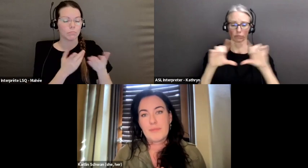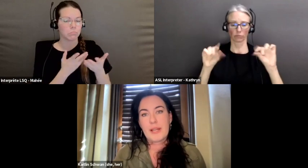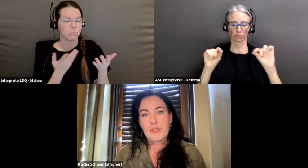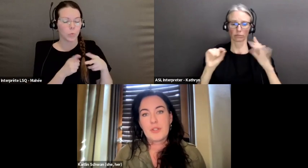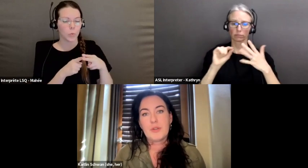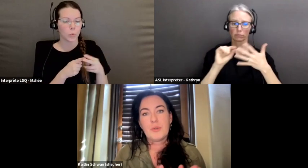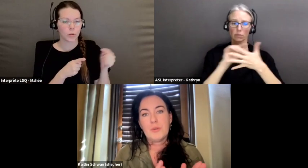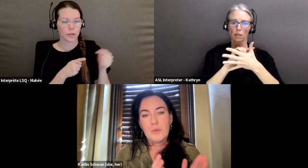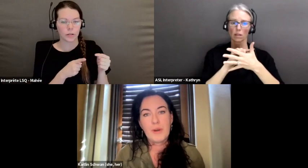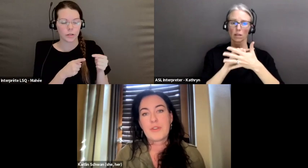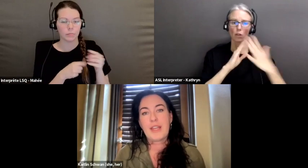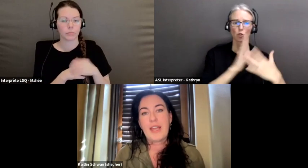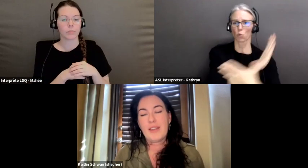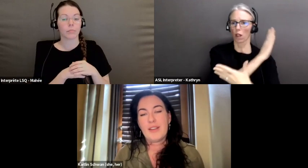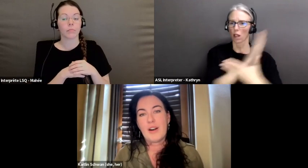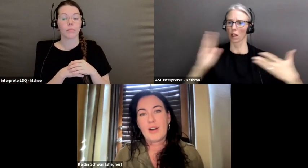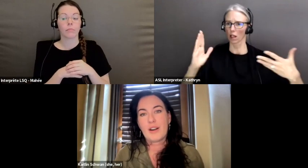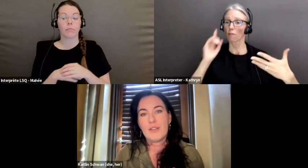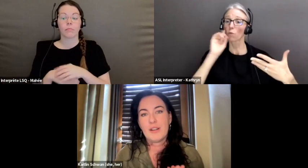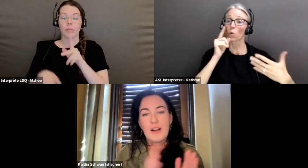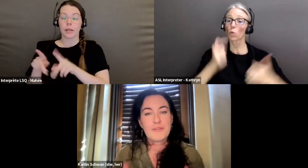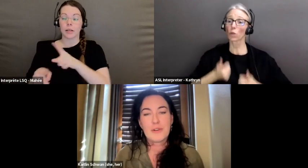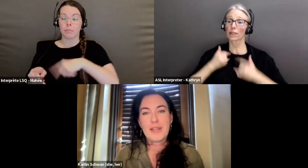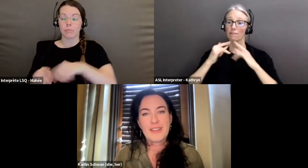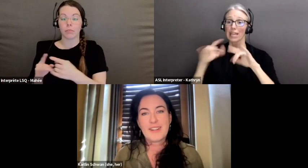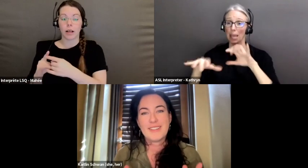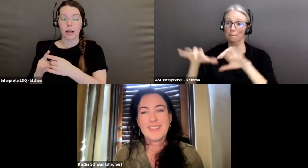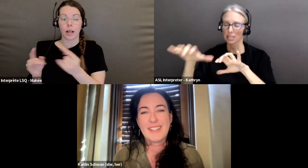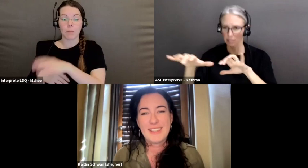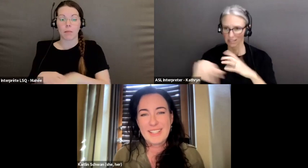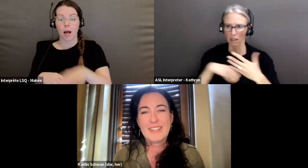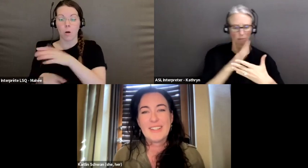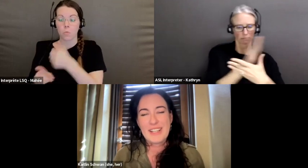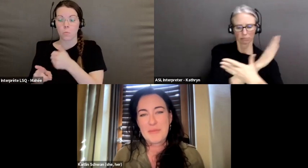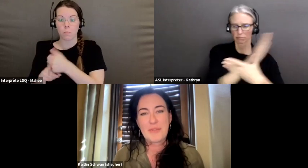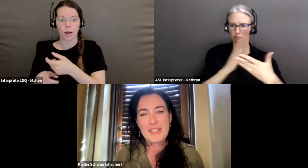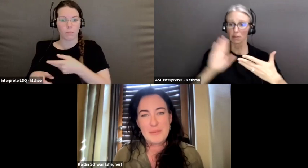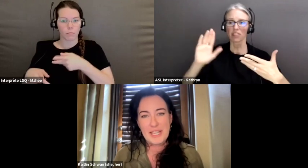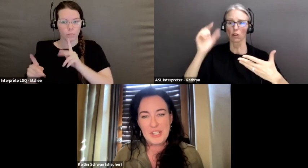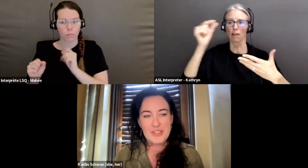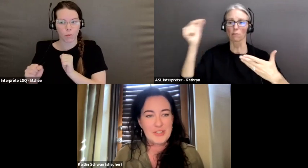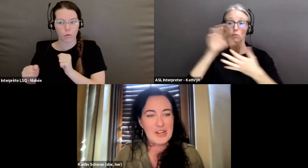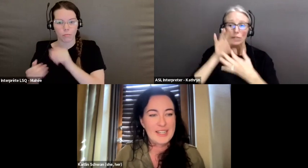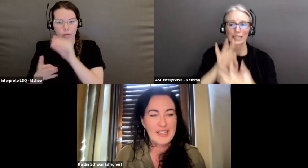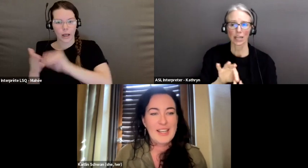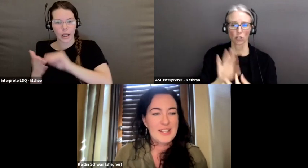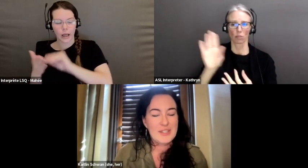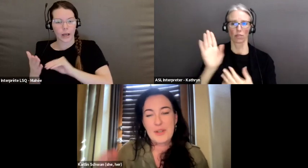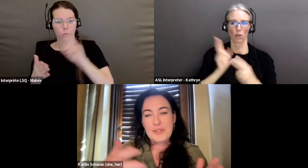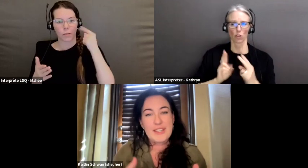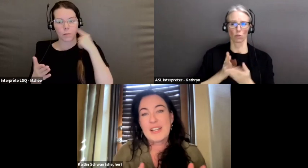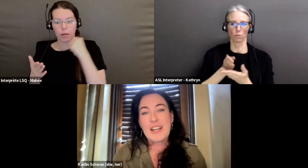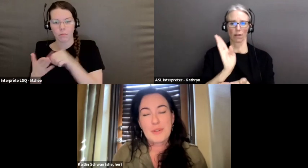with respect to whether they are affirming their legal and human rights obligations or not.